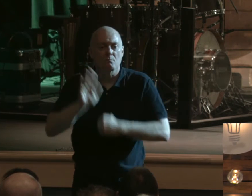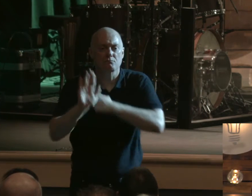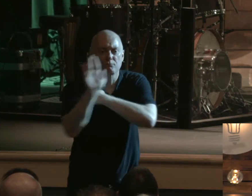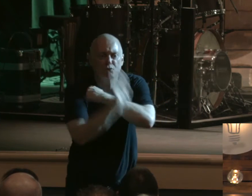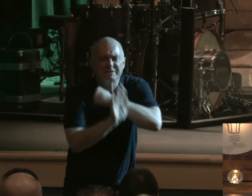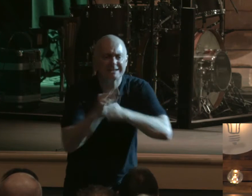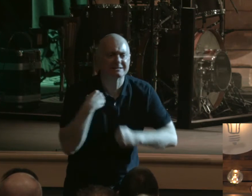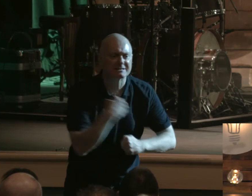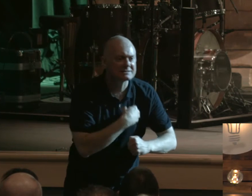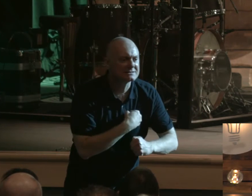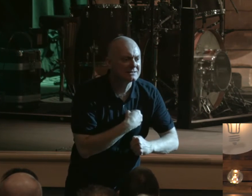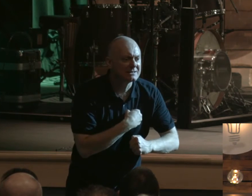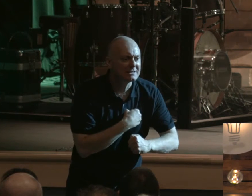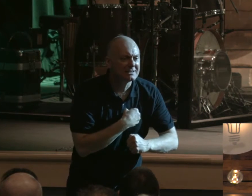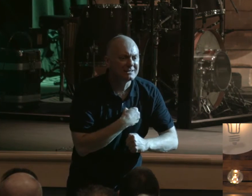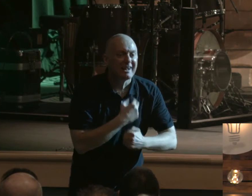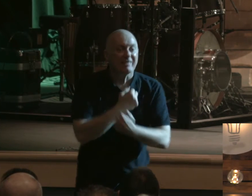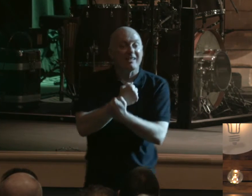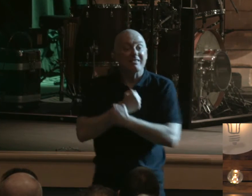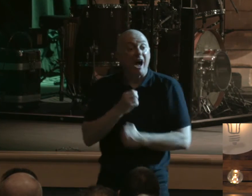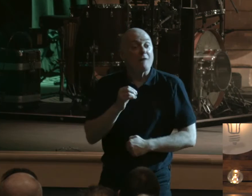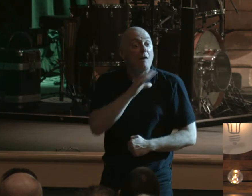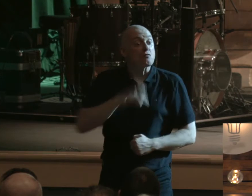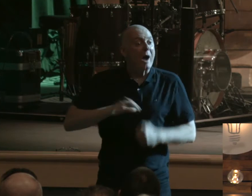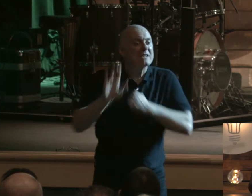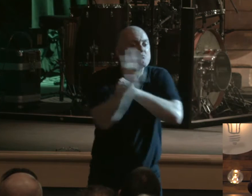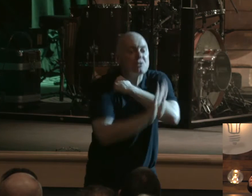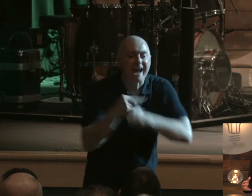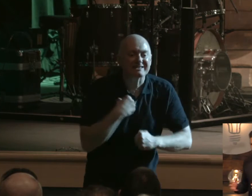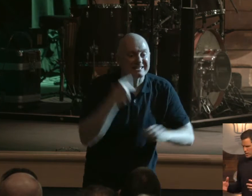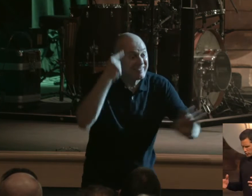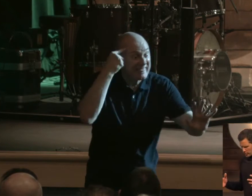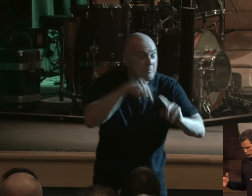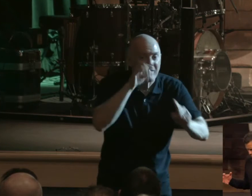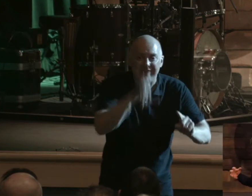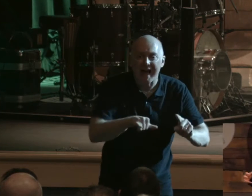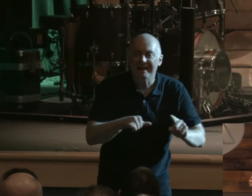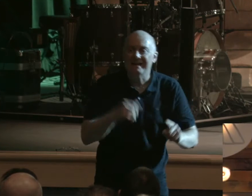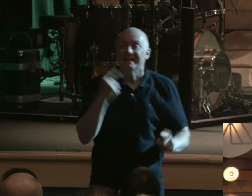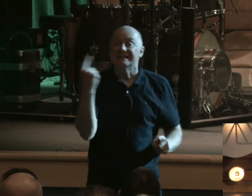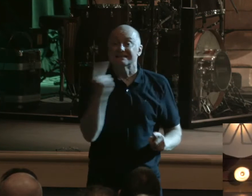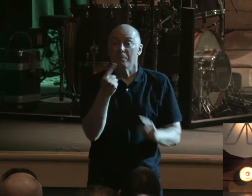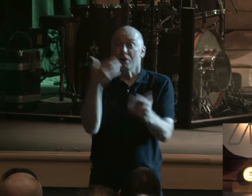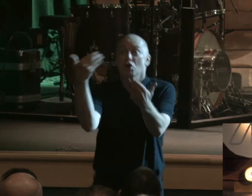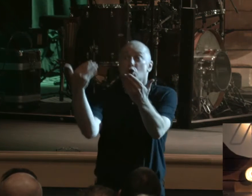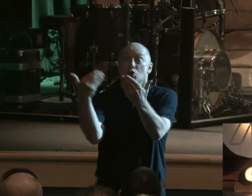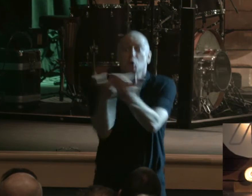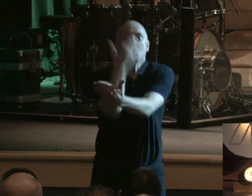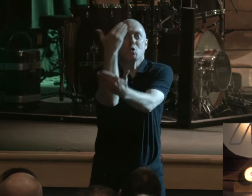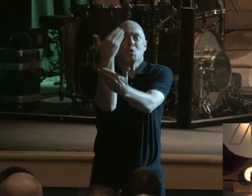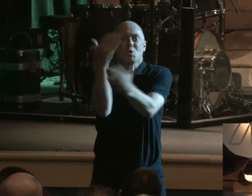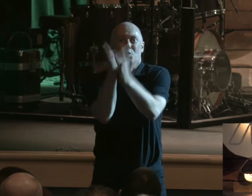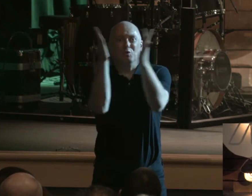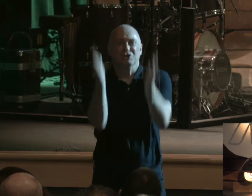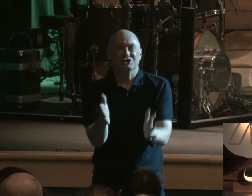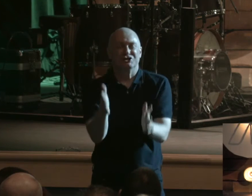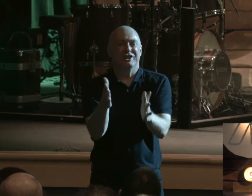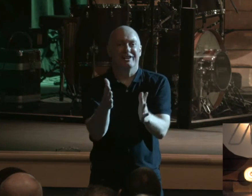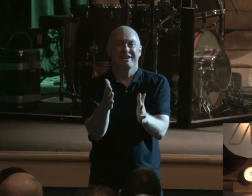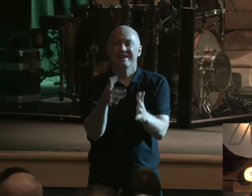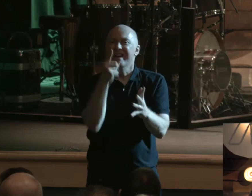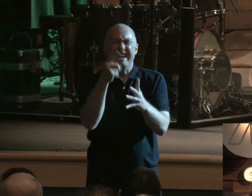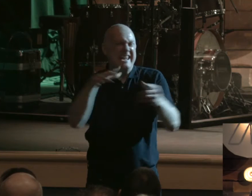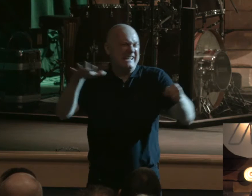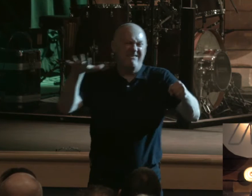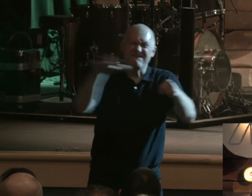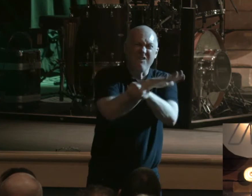us, or it protects us, okay? So think about it. Someone who's made new by the gospel, completely